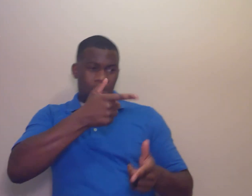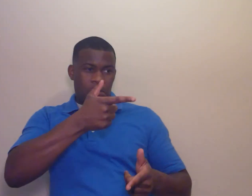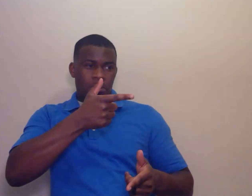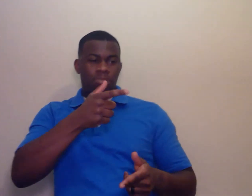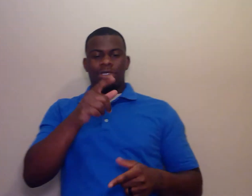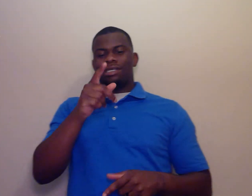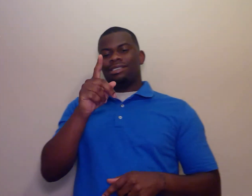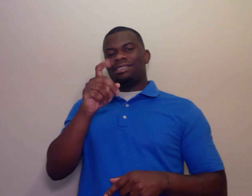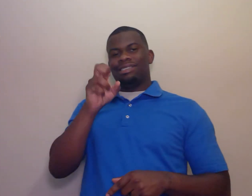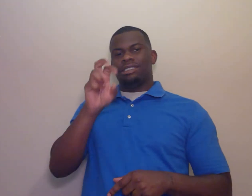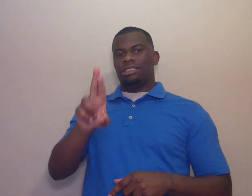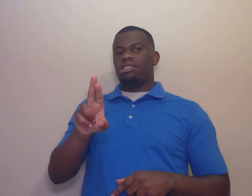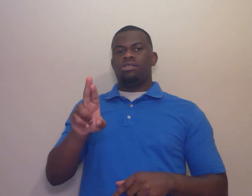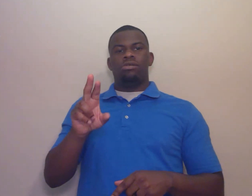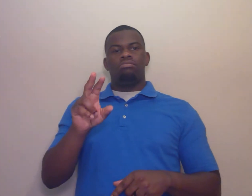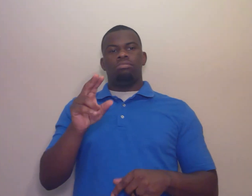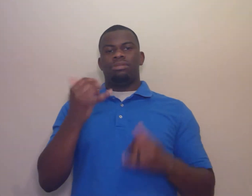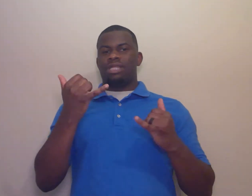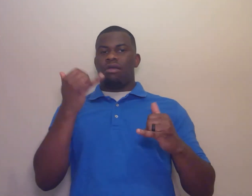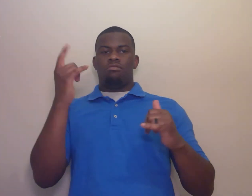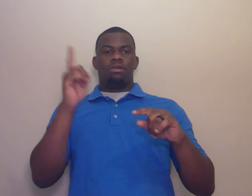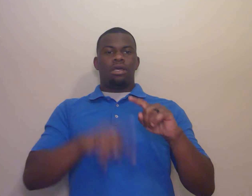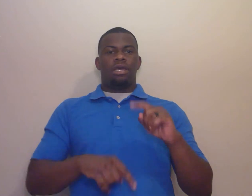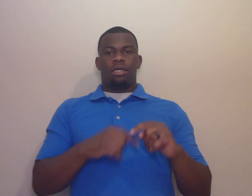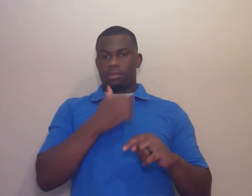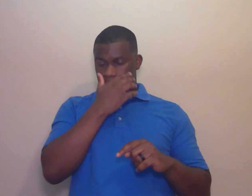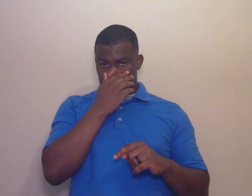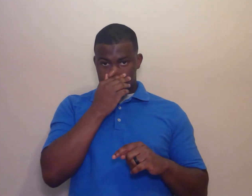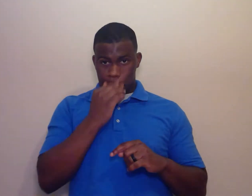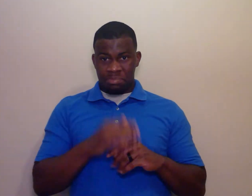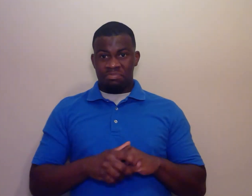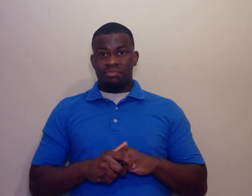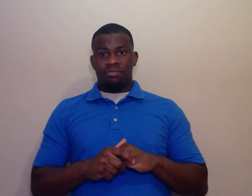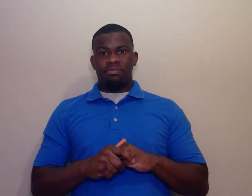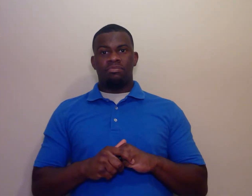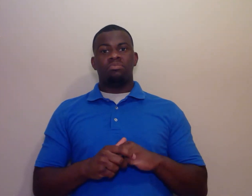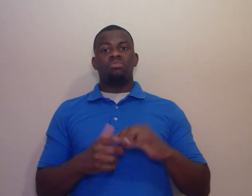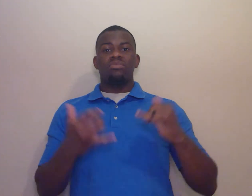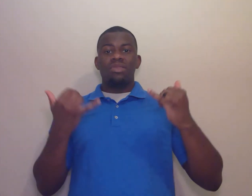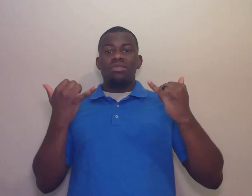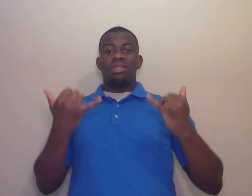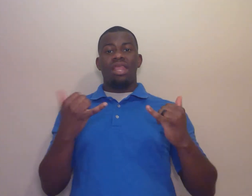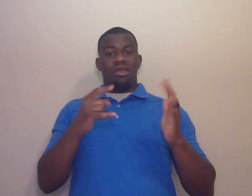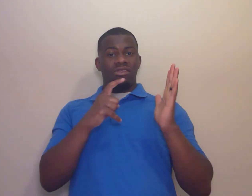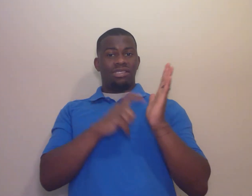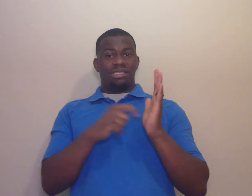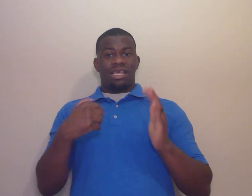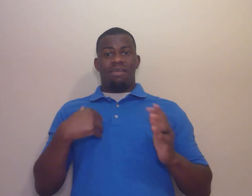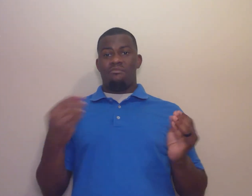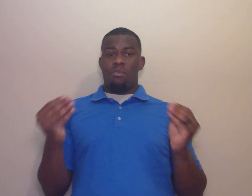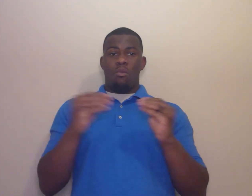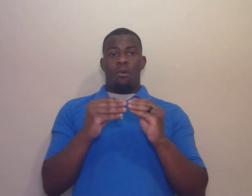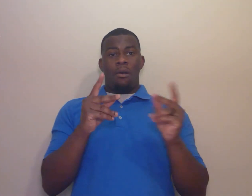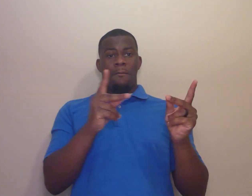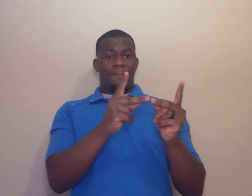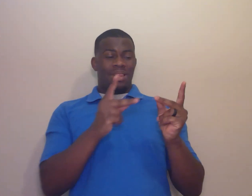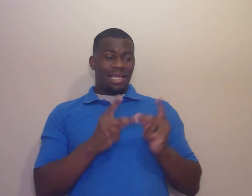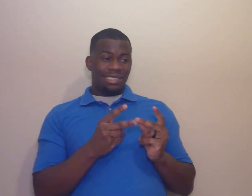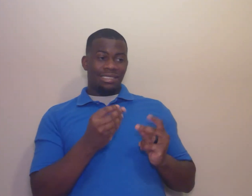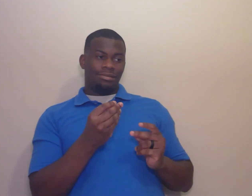Northeast is also giving ticks more hosts to feed and reproduce on. Damn. Ticks are having sex on deer,